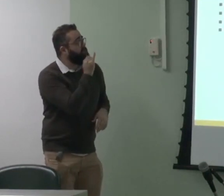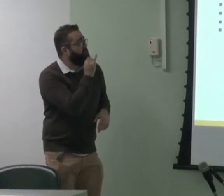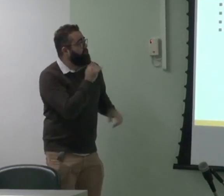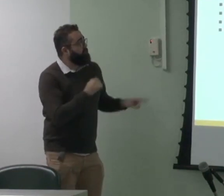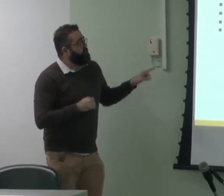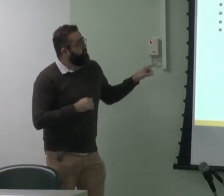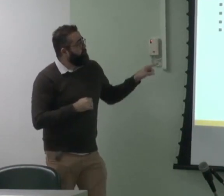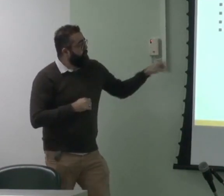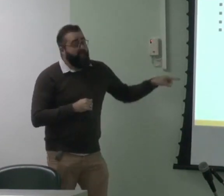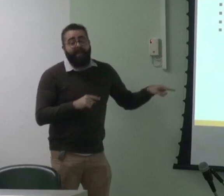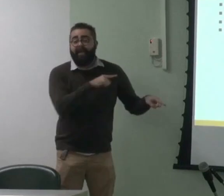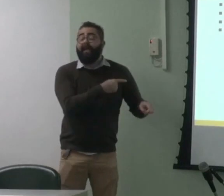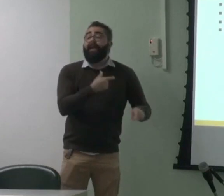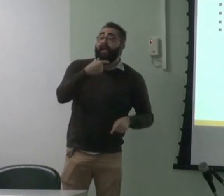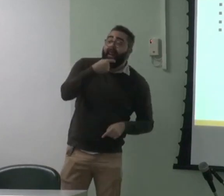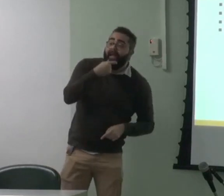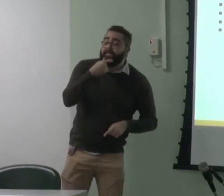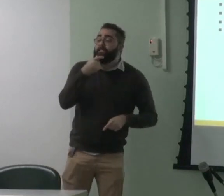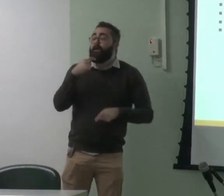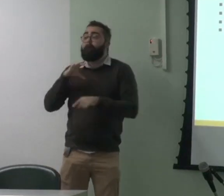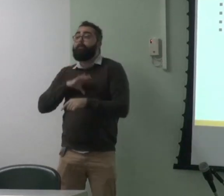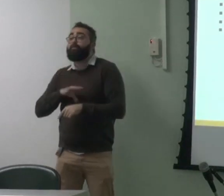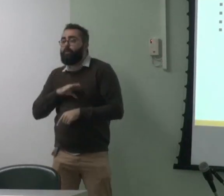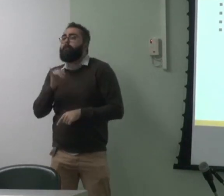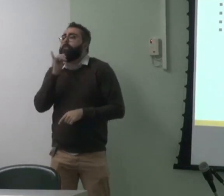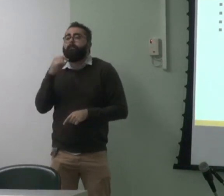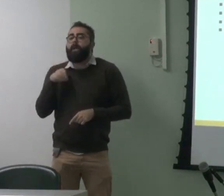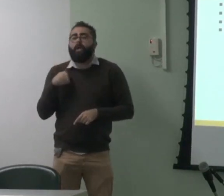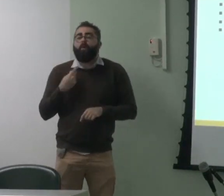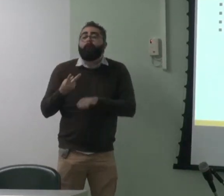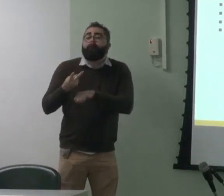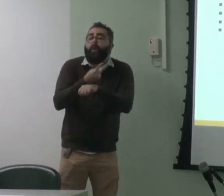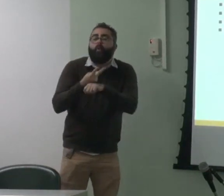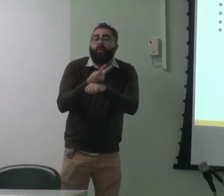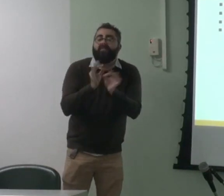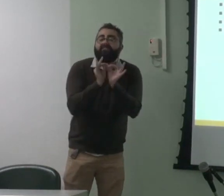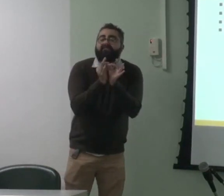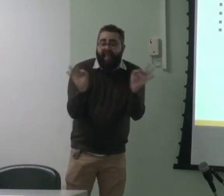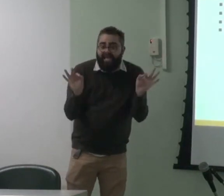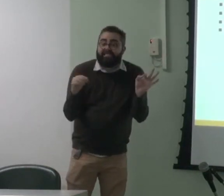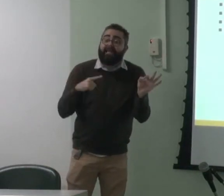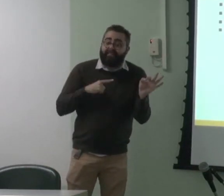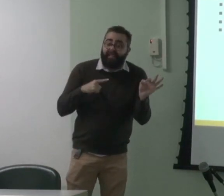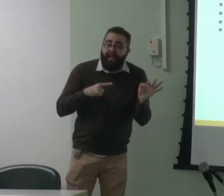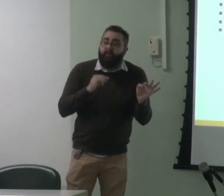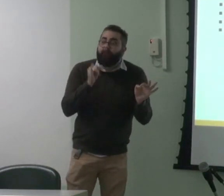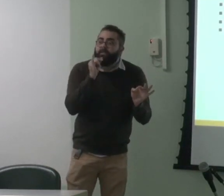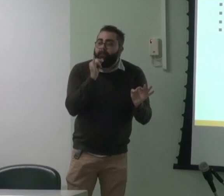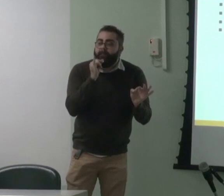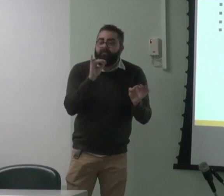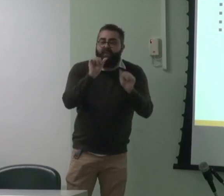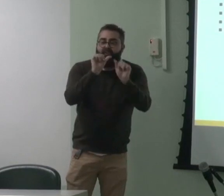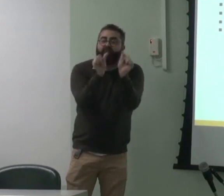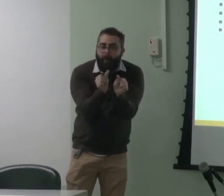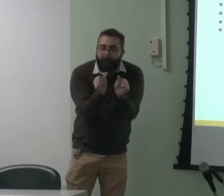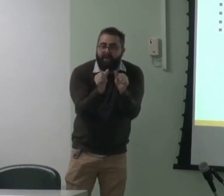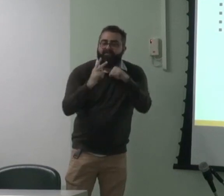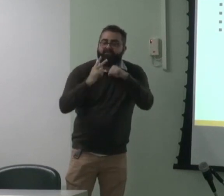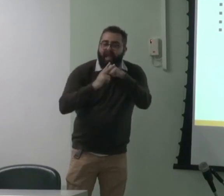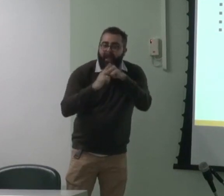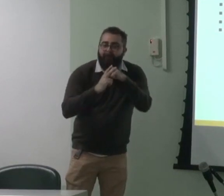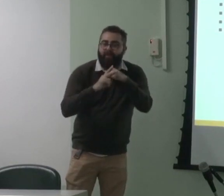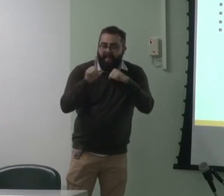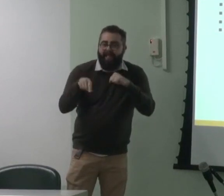and Portuguese. I searched for sentences which contain forms of the verbal lemma to